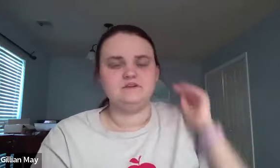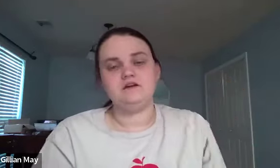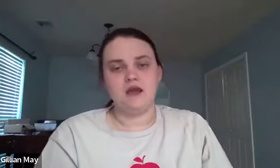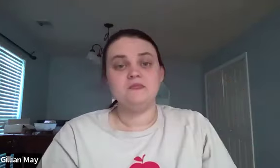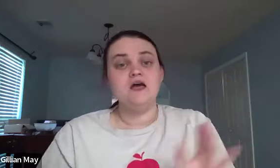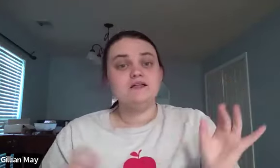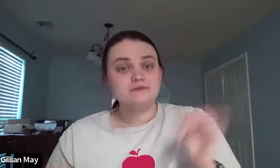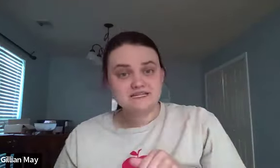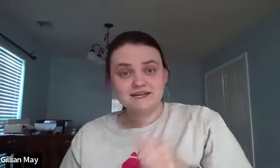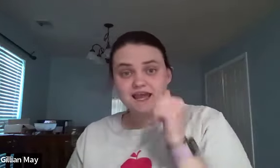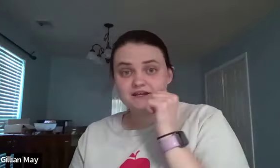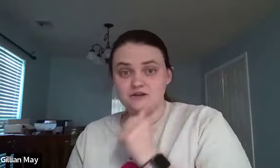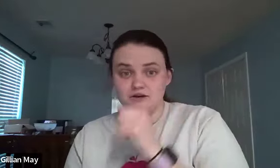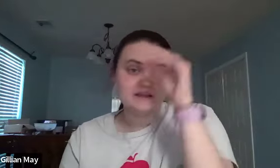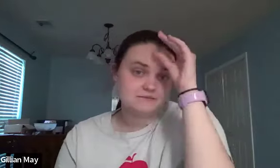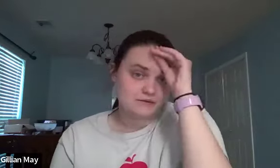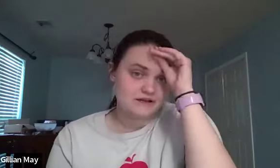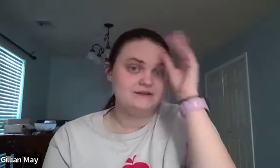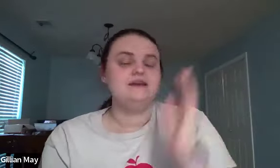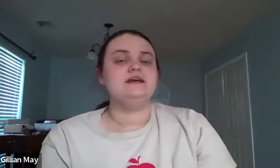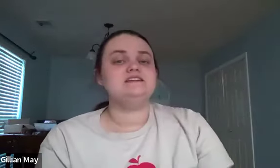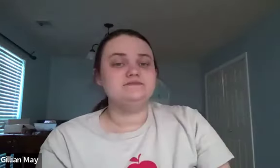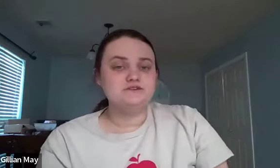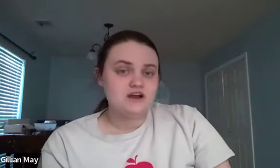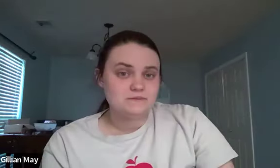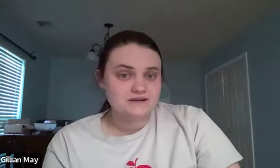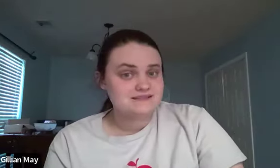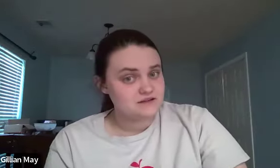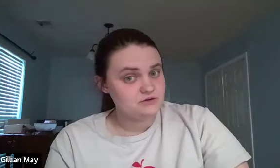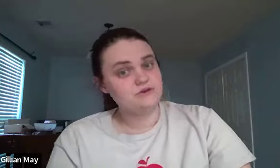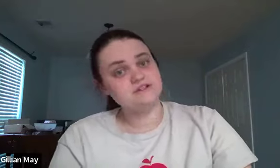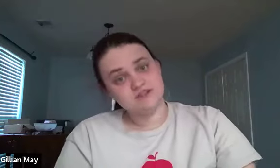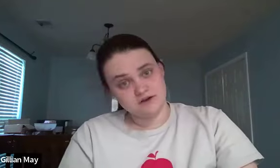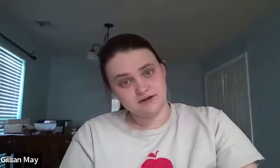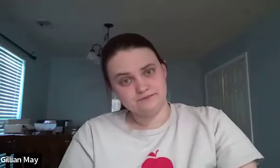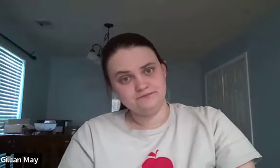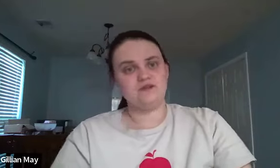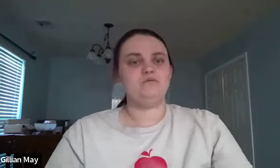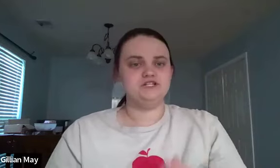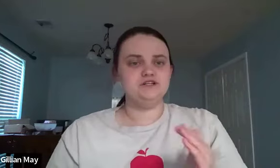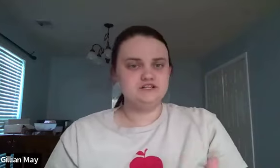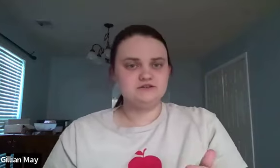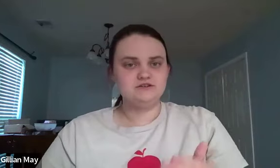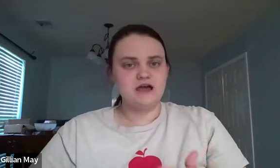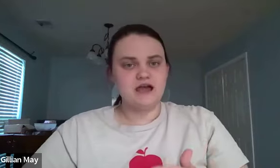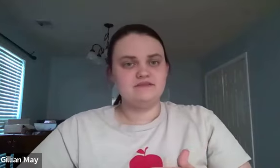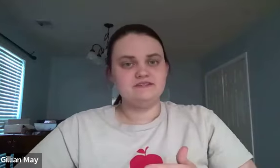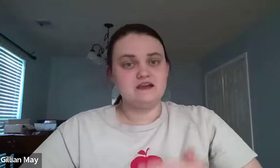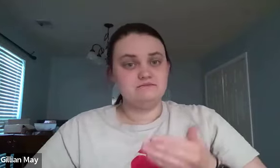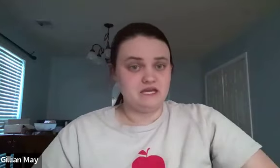Okay. The reason I added girl and boy is if you're talking about a son or a daughter, what you're going to do is you'll add the sign baby